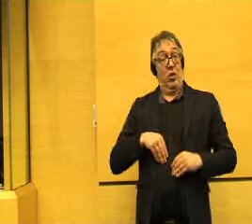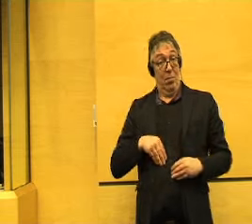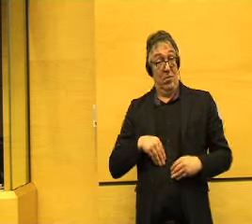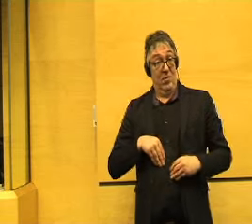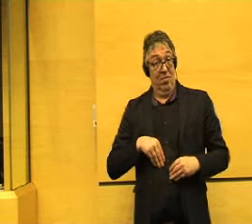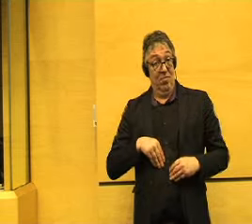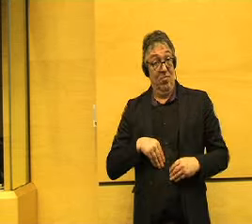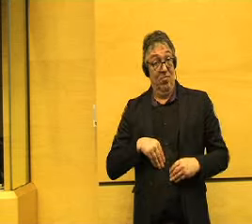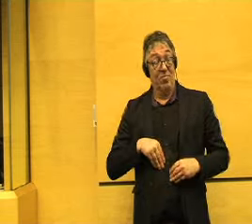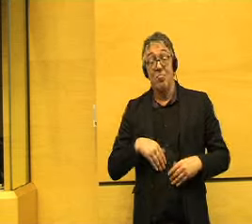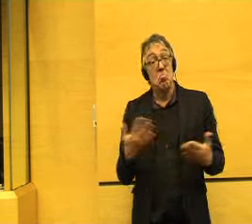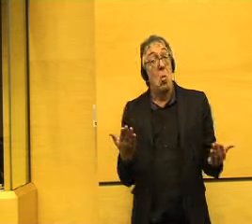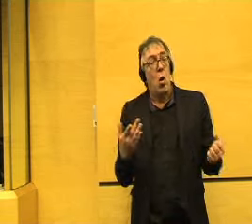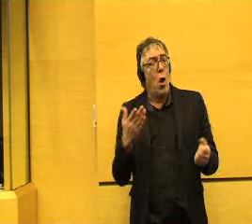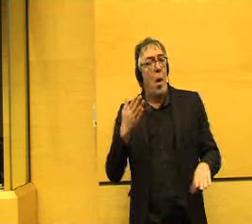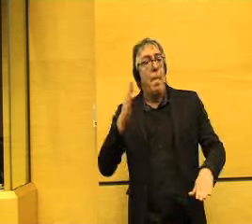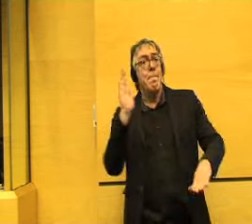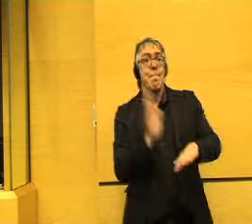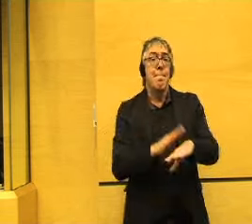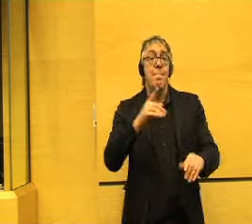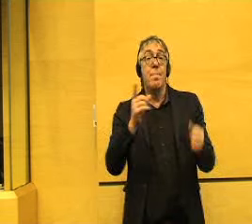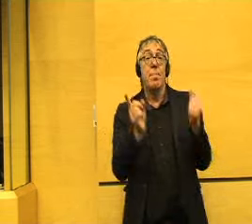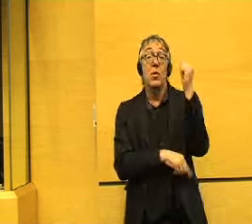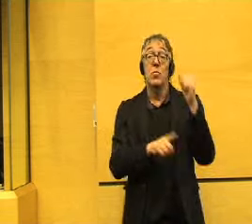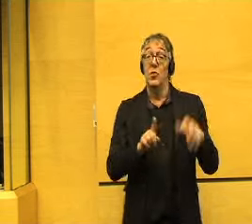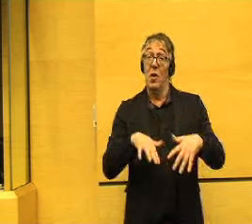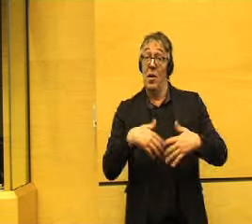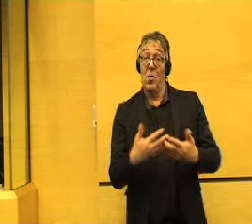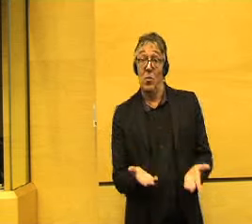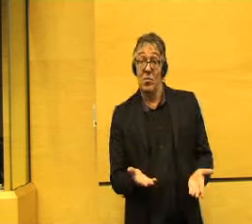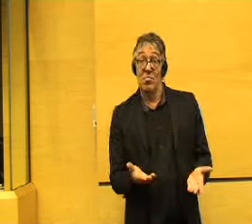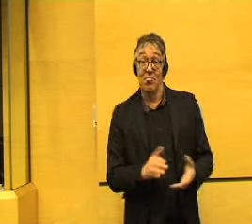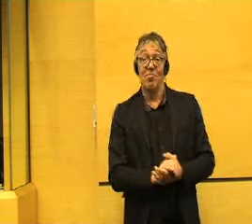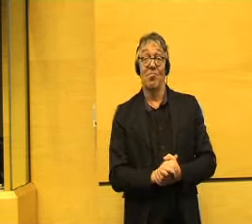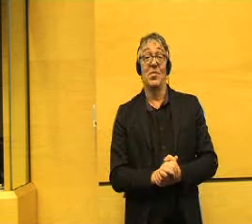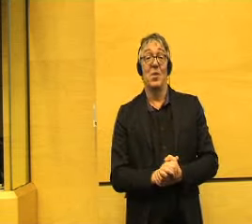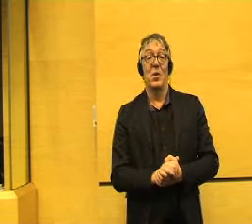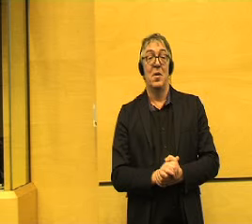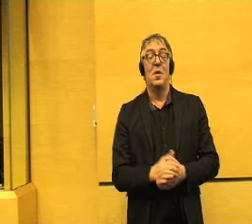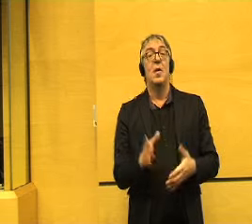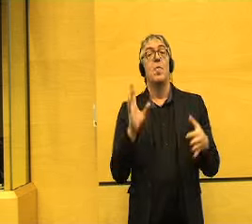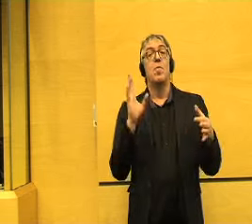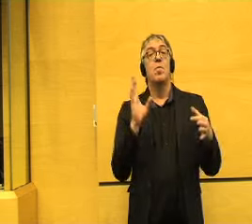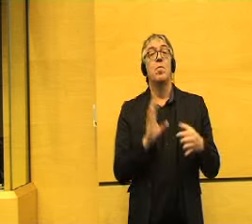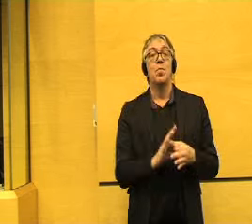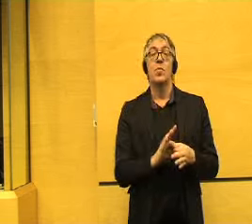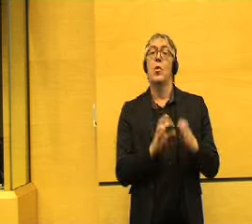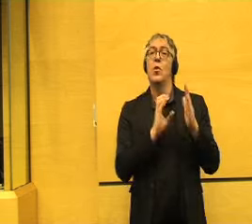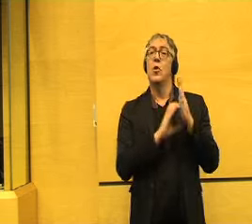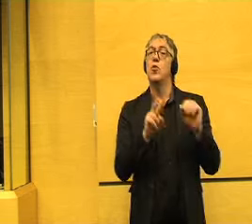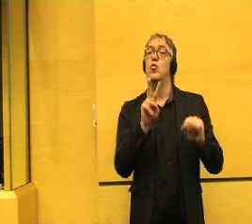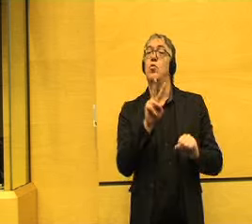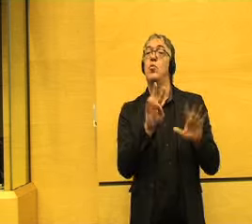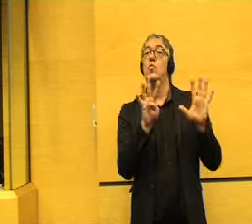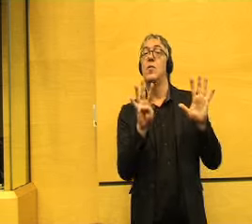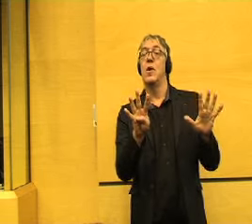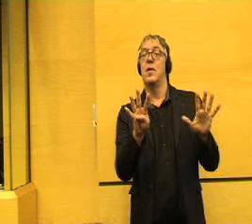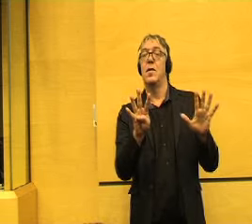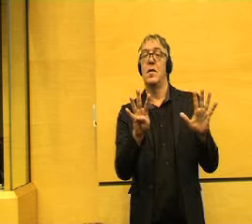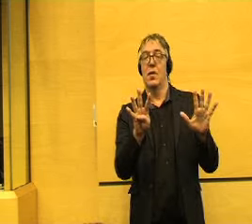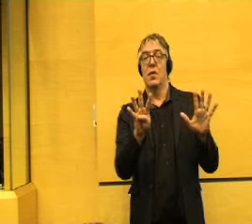students with disabilities? And under Article 29, I need more clarification on